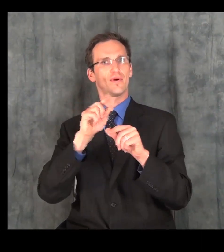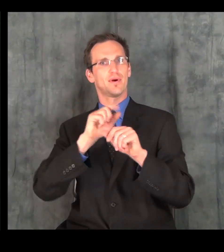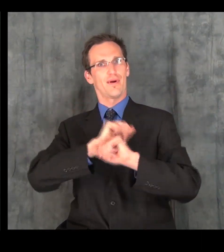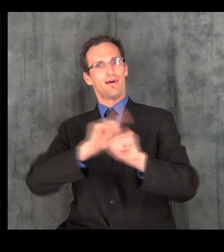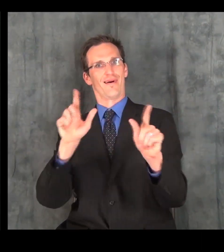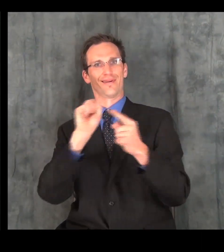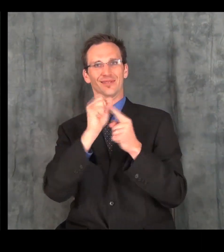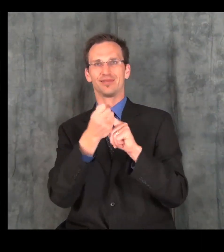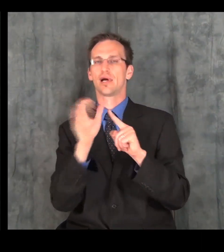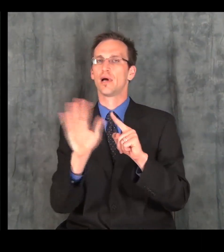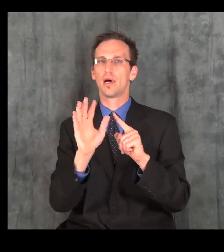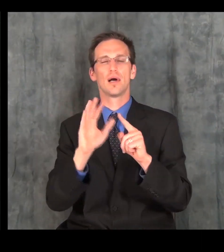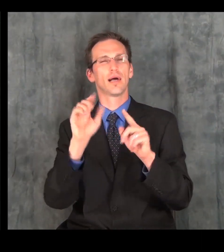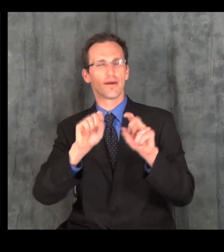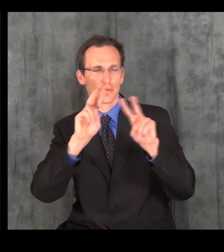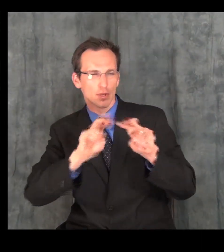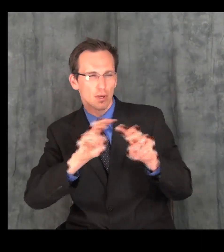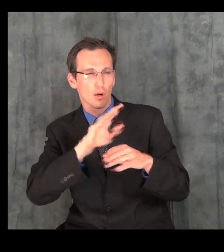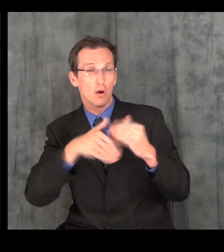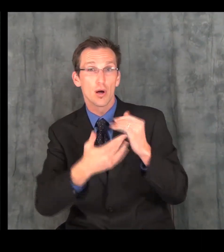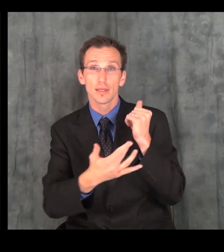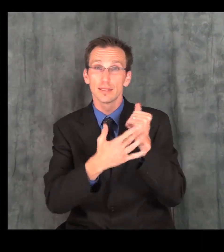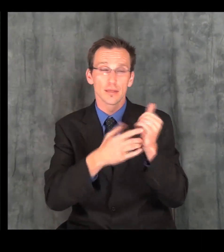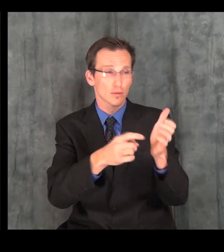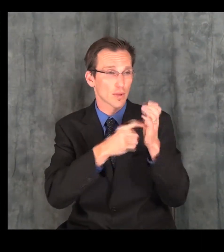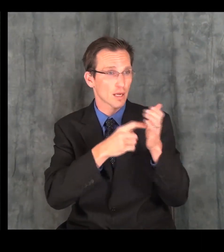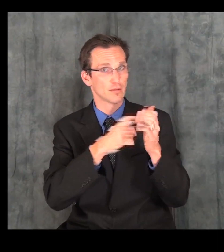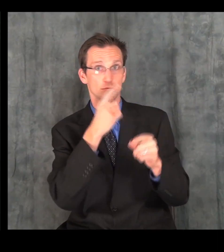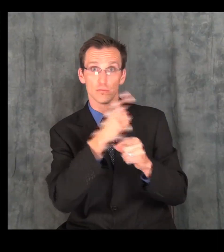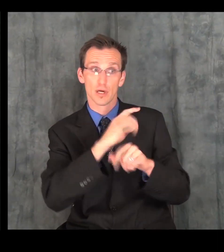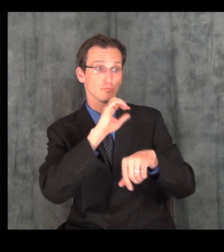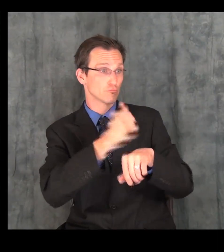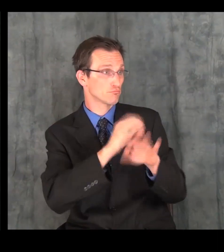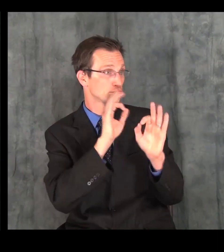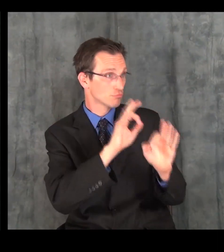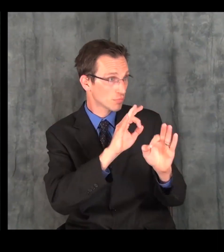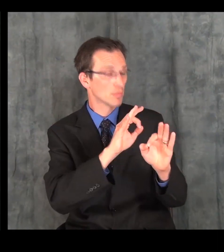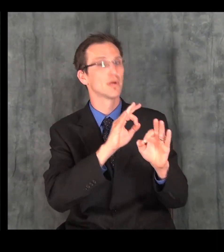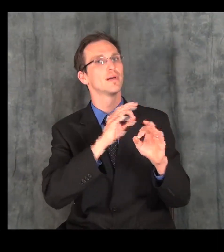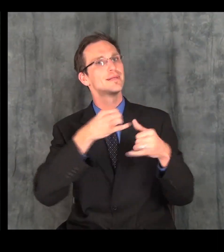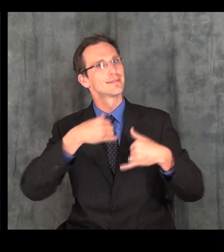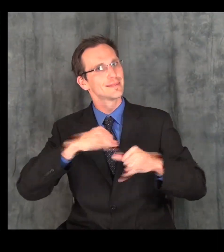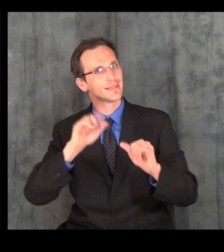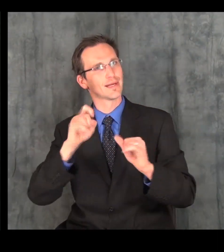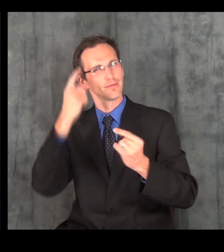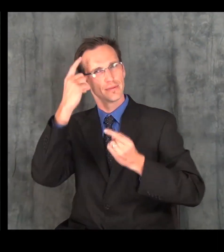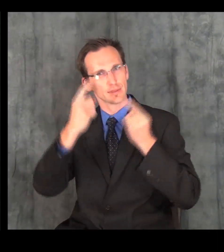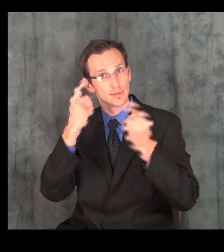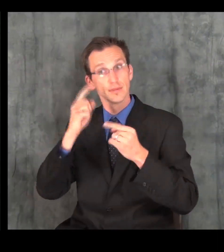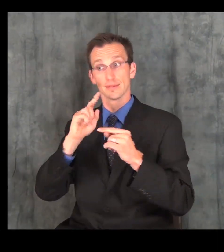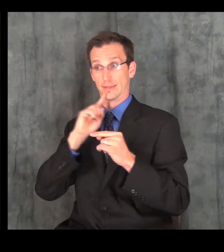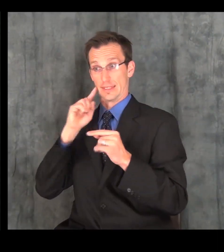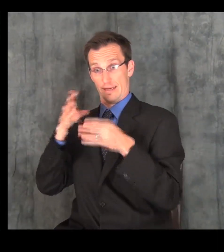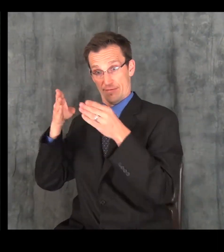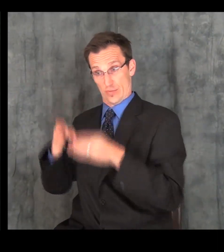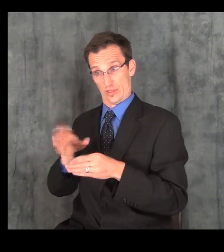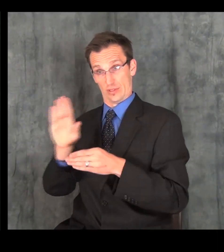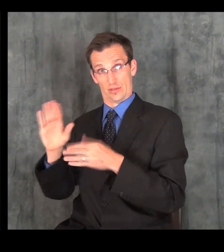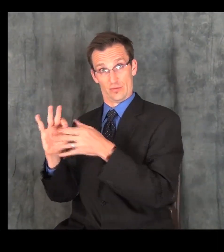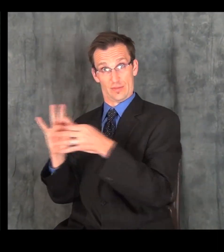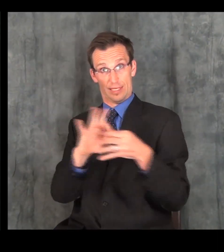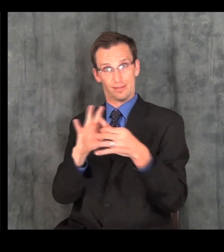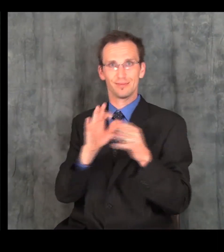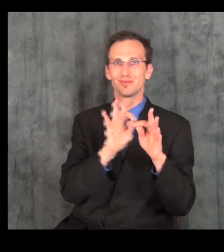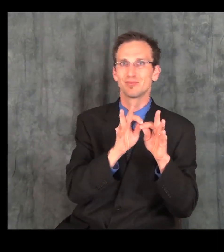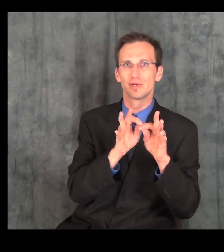of the technological requirements and get that right, there are other things that you need to consider, like the relationship between the deaf person in particular and the interpreter,